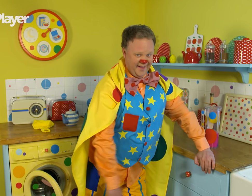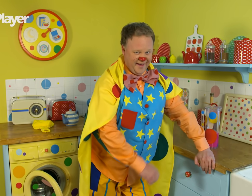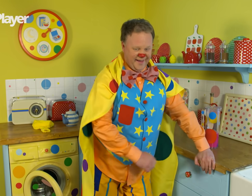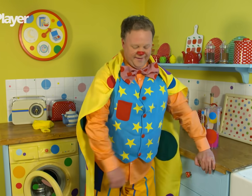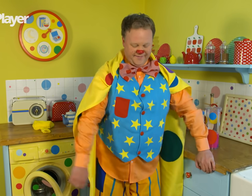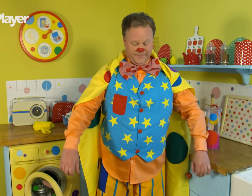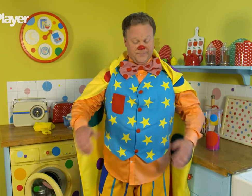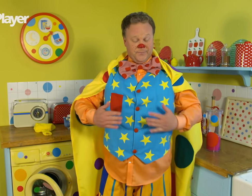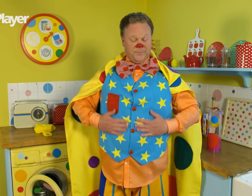Yes.